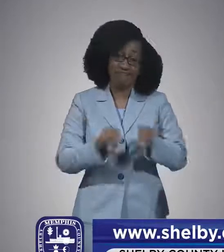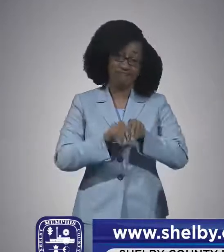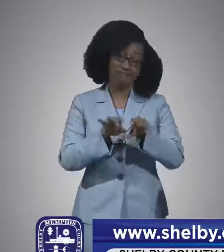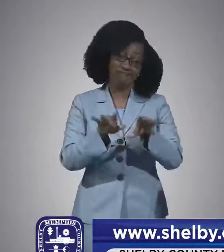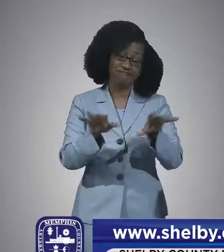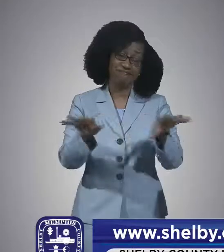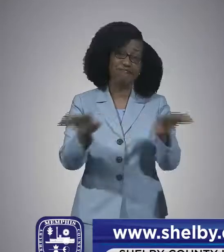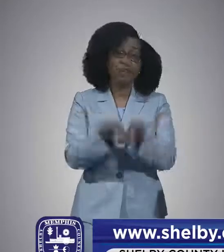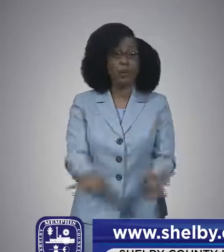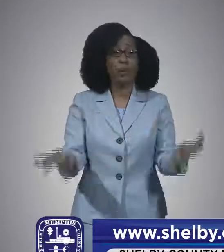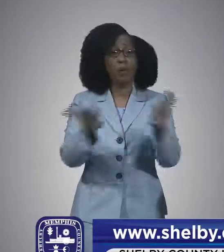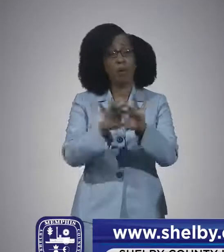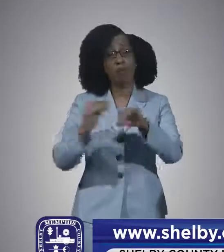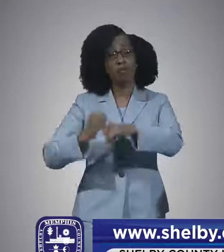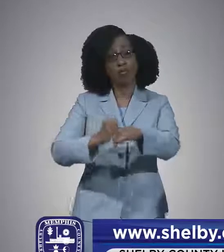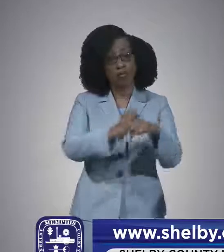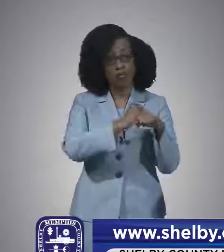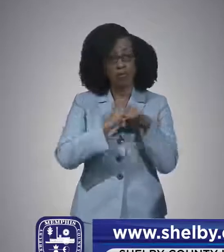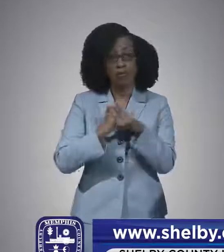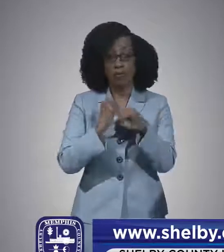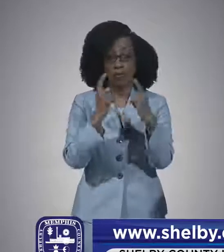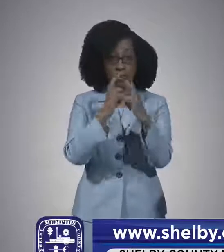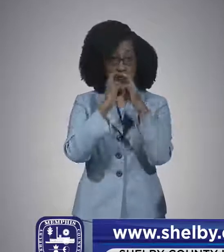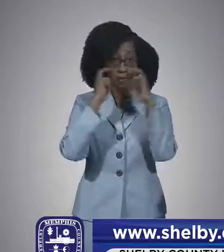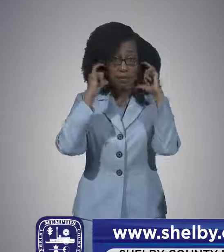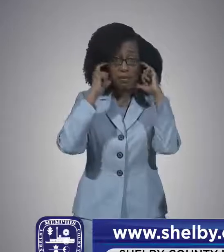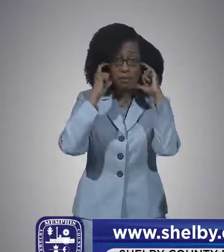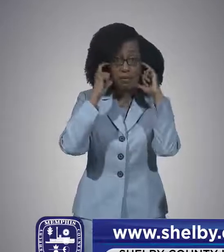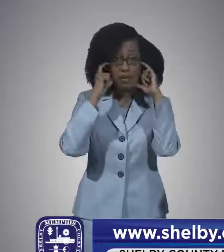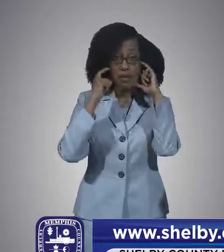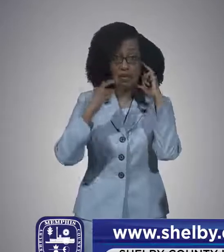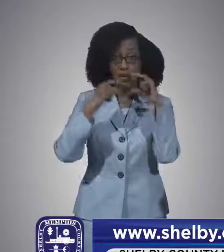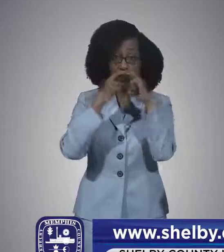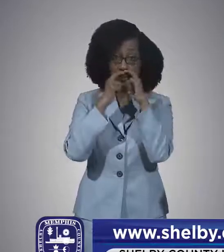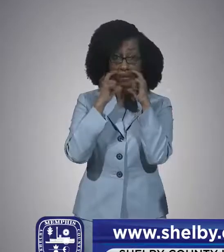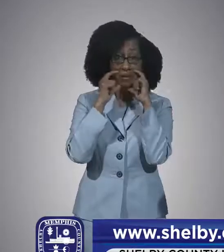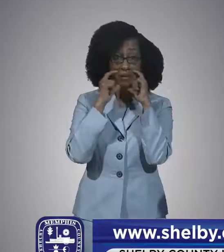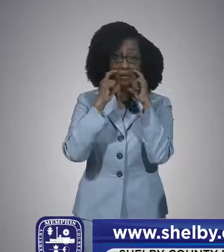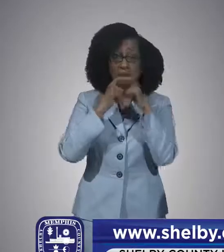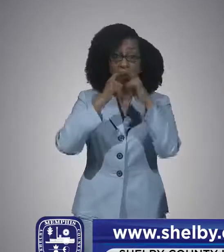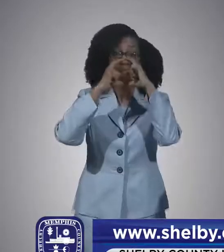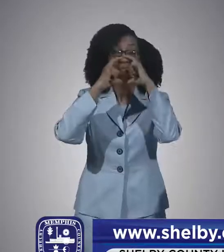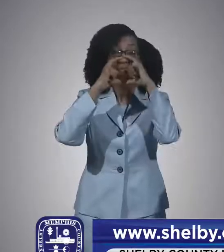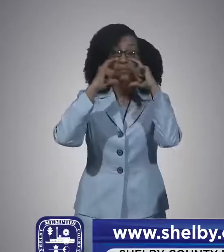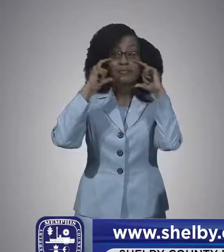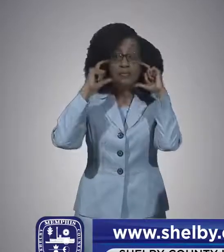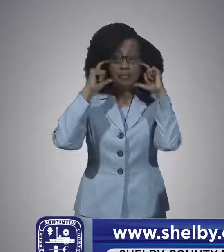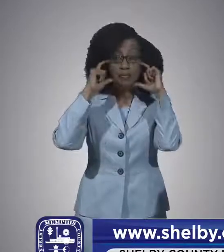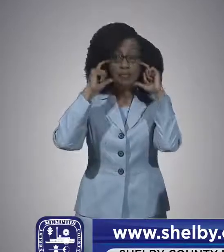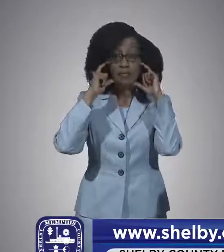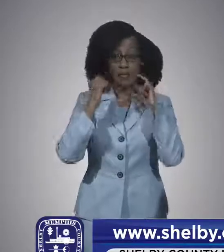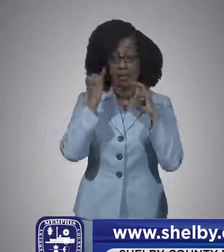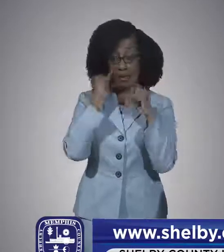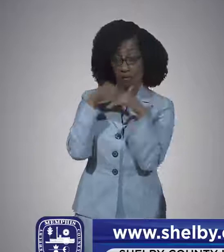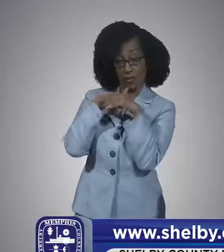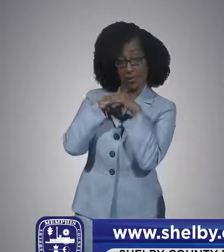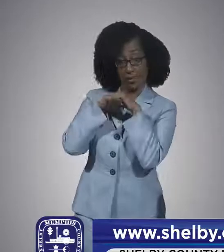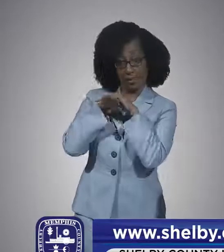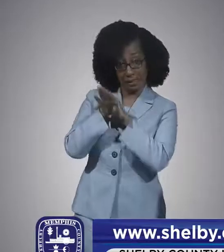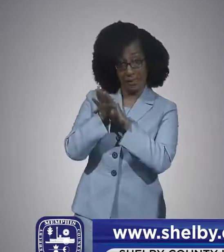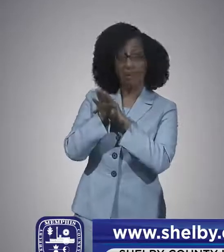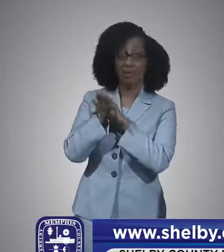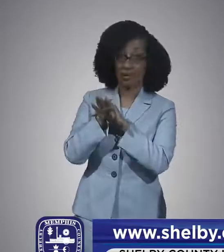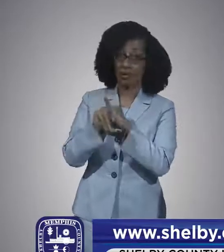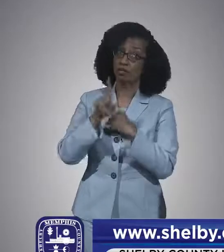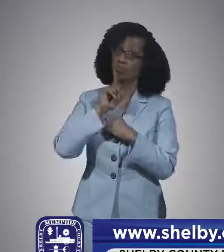to protect ourselves. We have to wear our masks over our nose and mouth, particularly when we're in indoor public spaces, but also